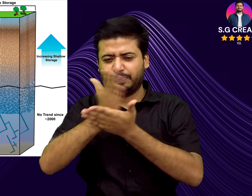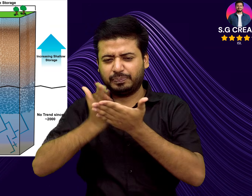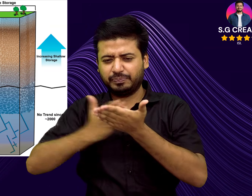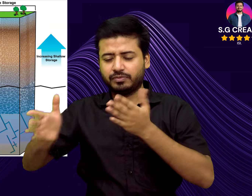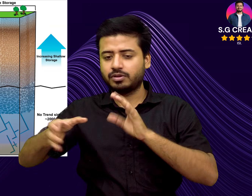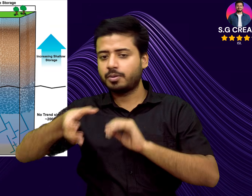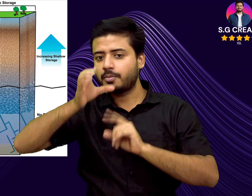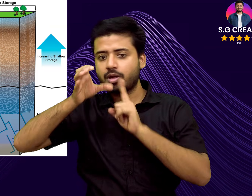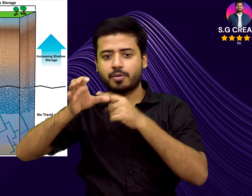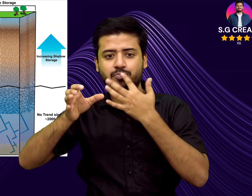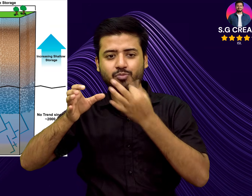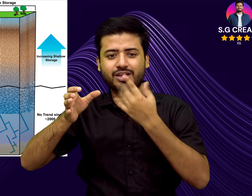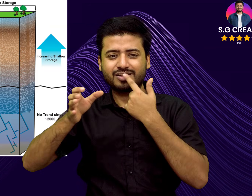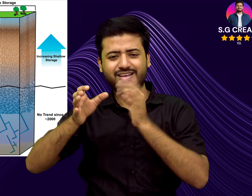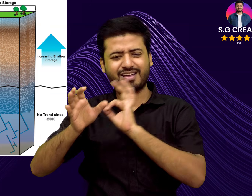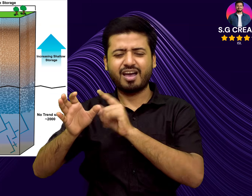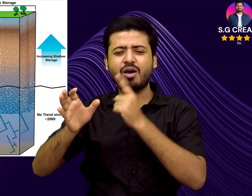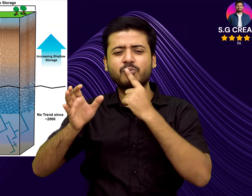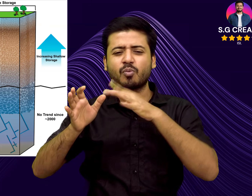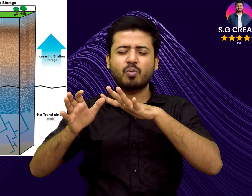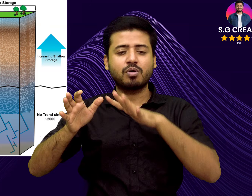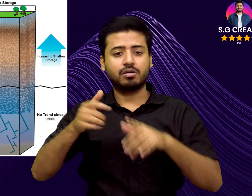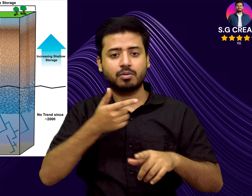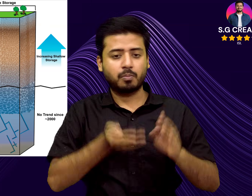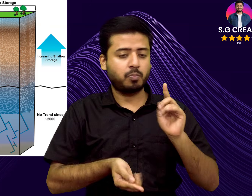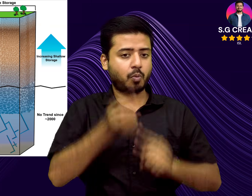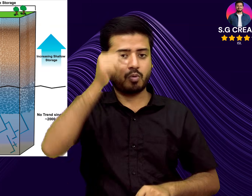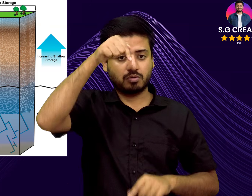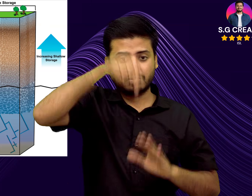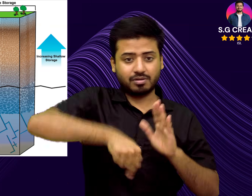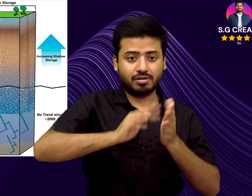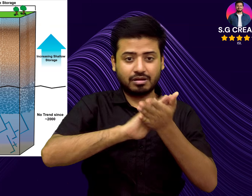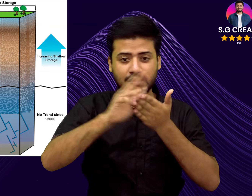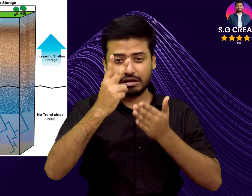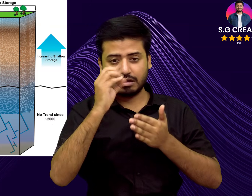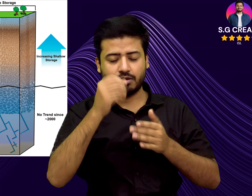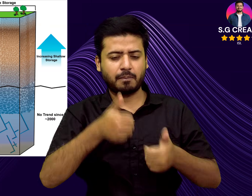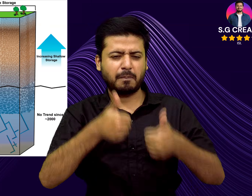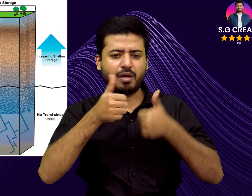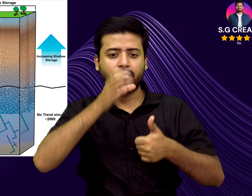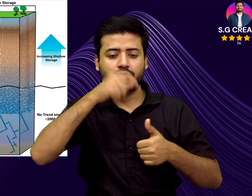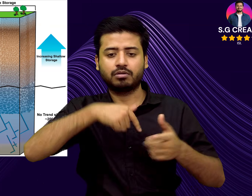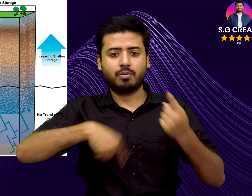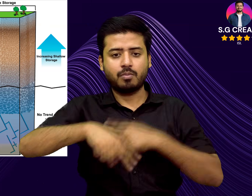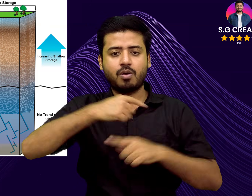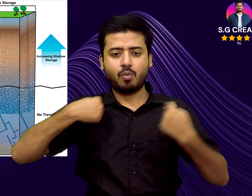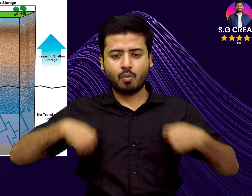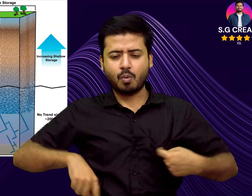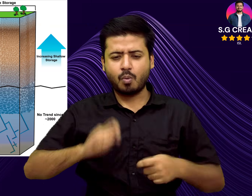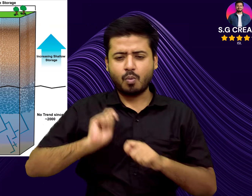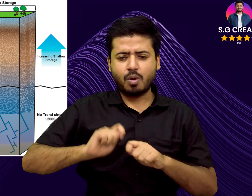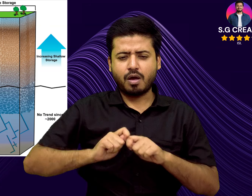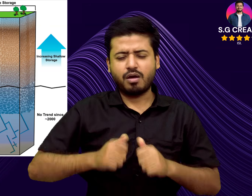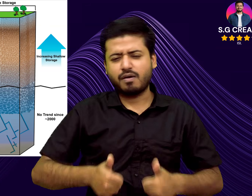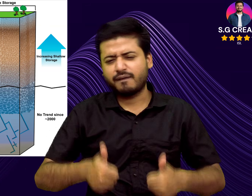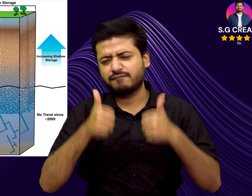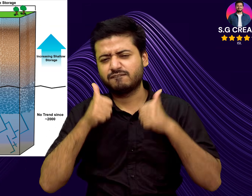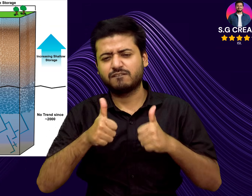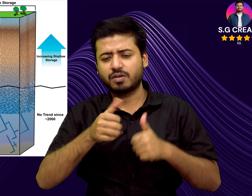collection pot. Add dried vetiver roots, koos, or a few washed neem and tulsi leaves. These botanicals release